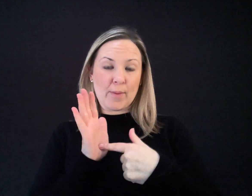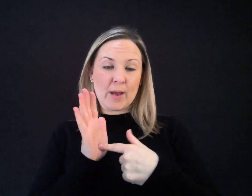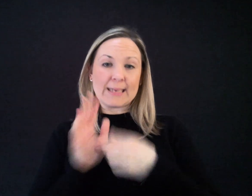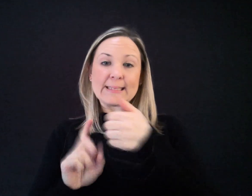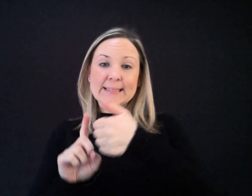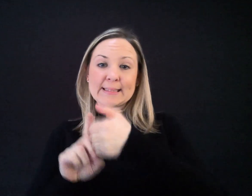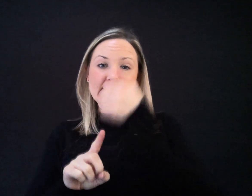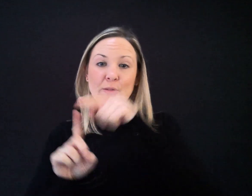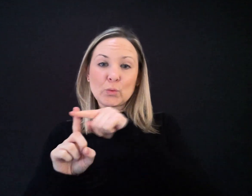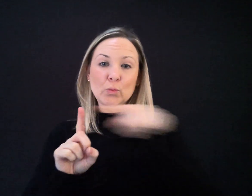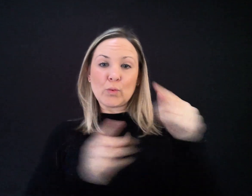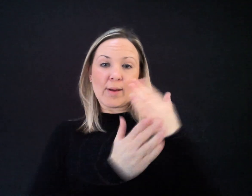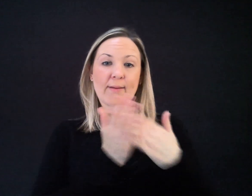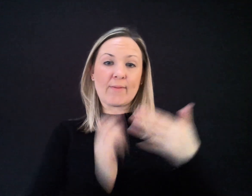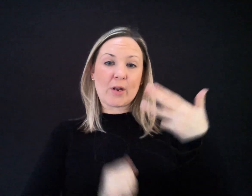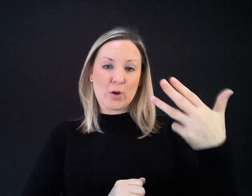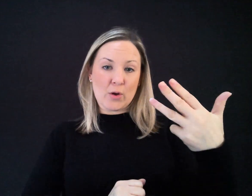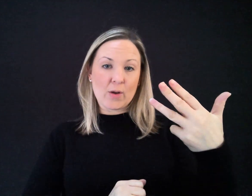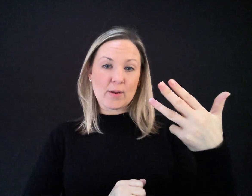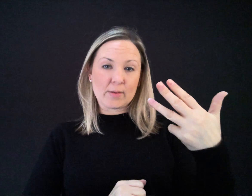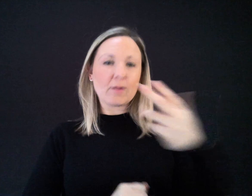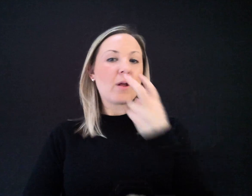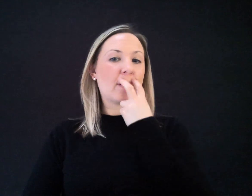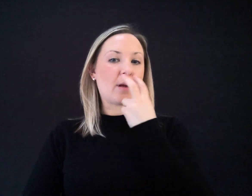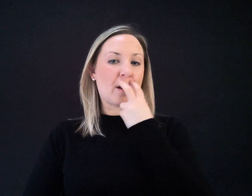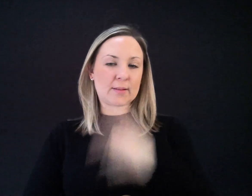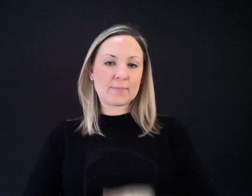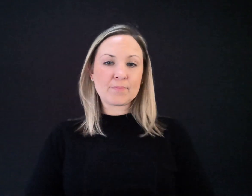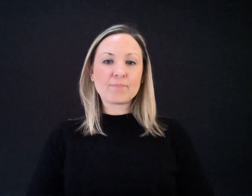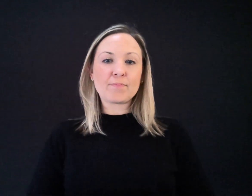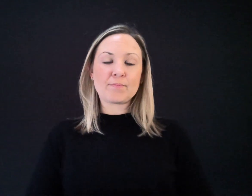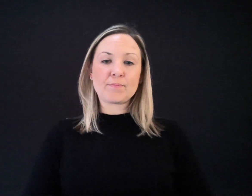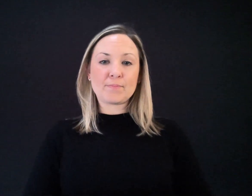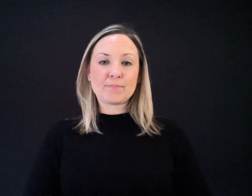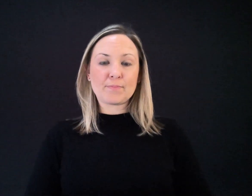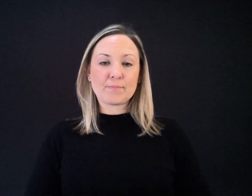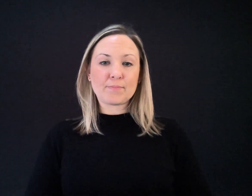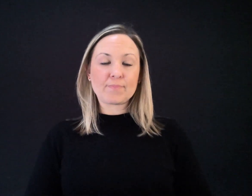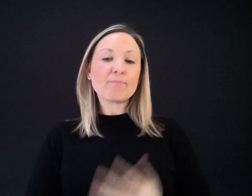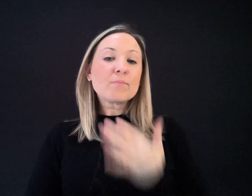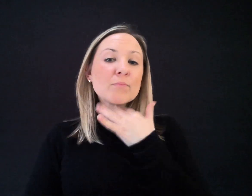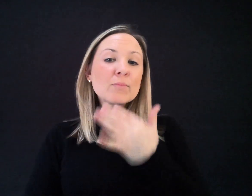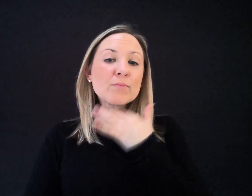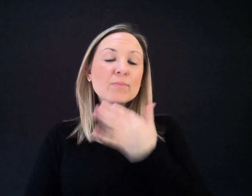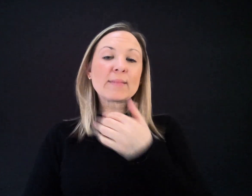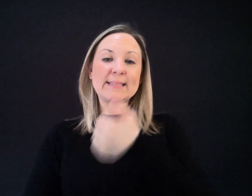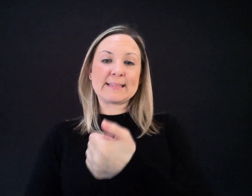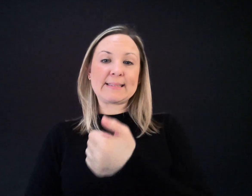9:30 p.m. Australian Eastern Standard Time. Cost is $600. For